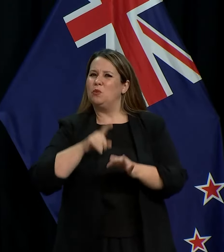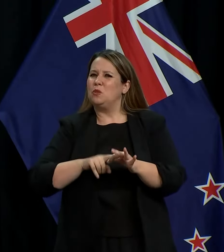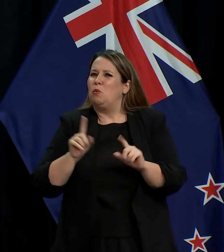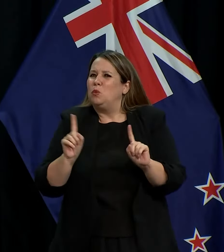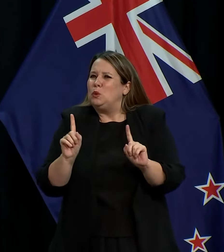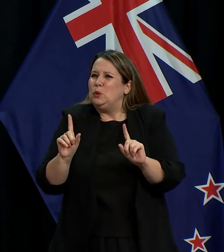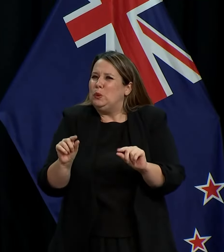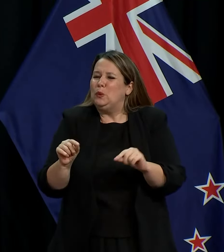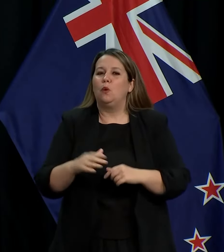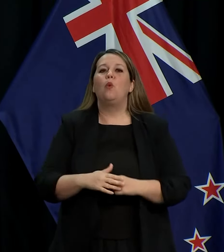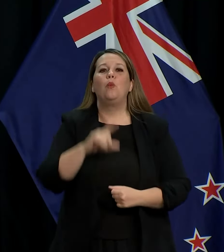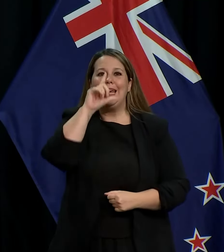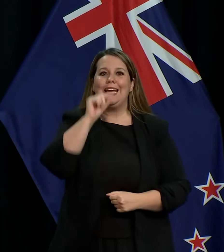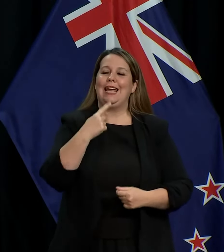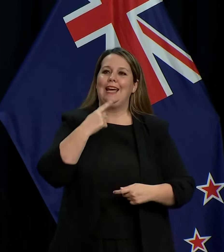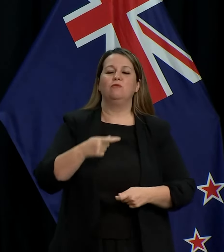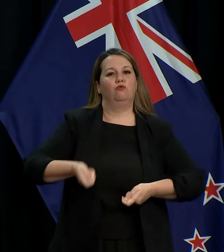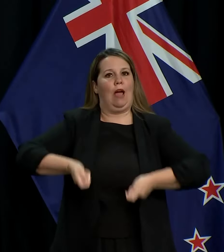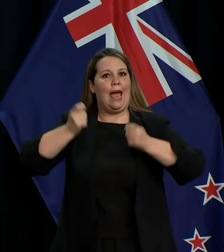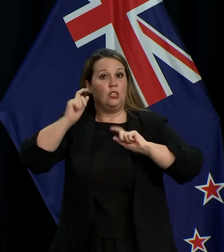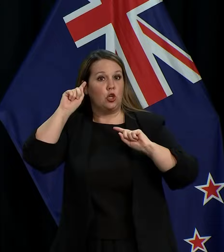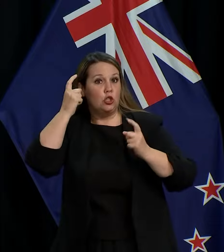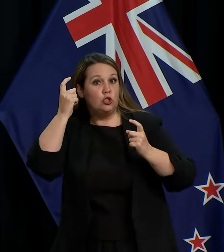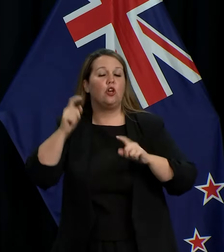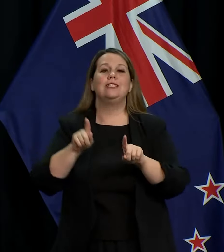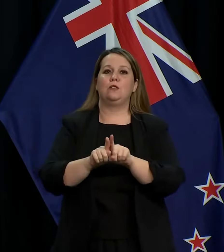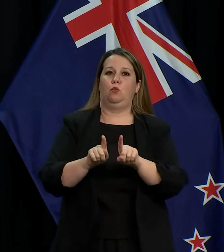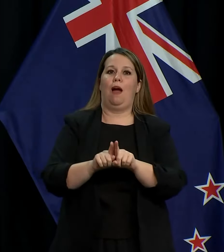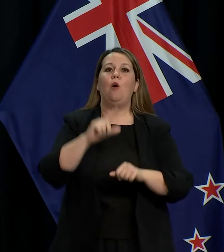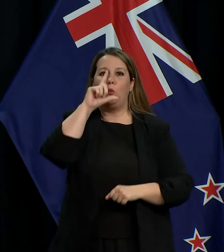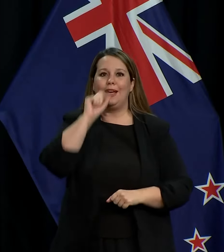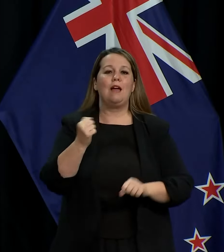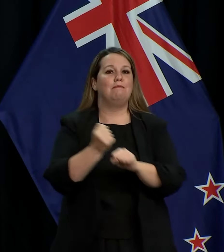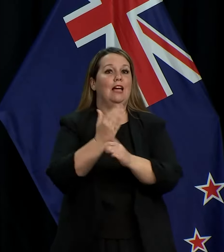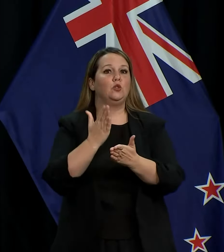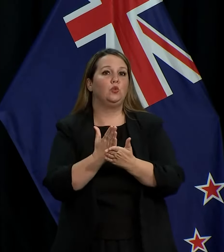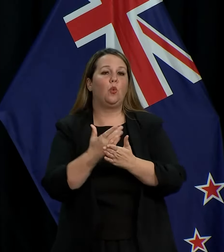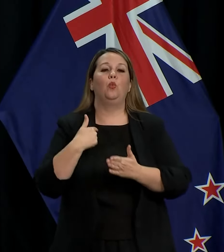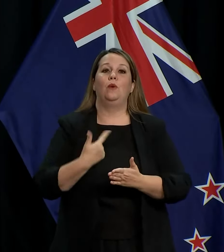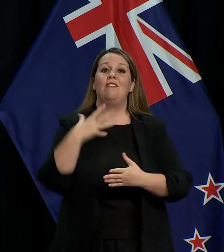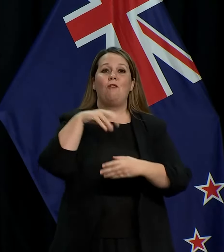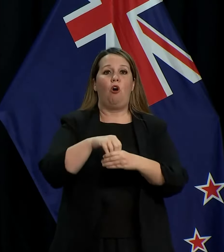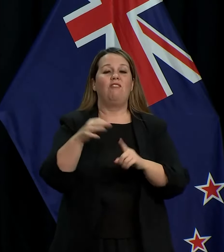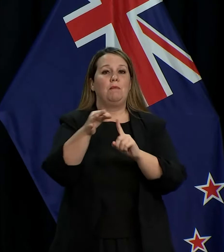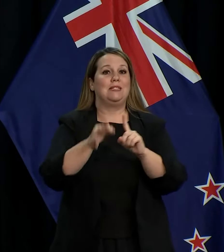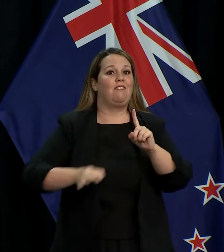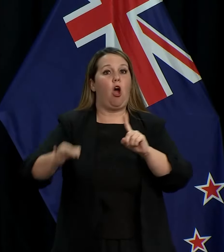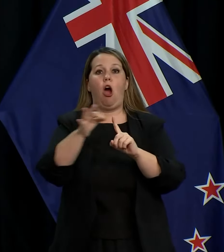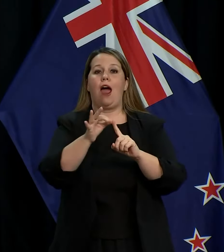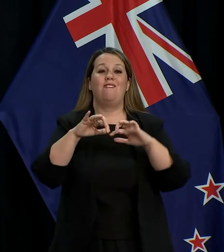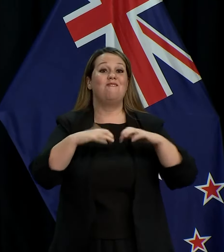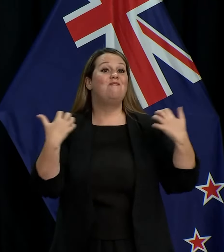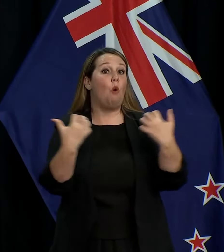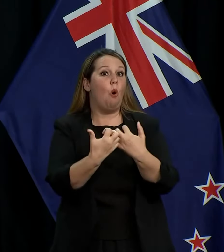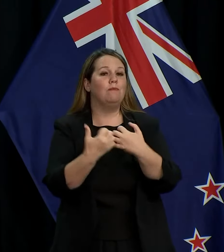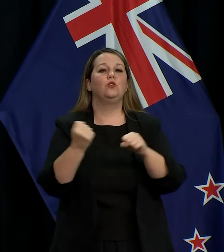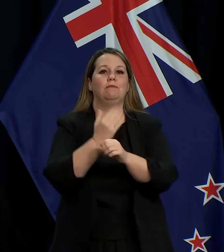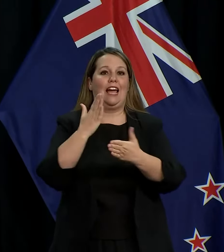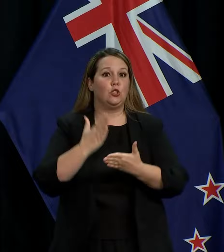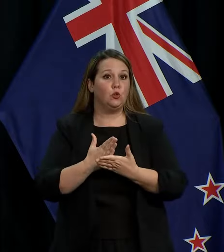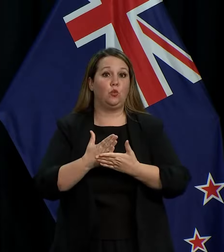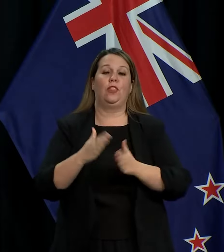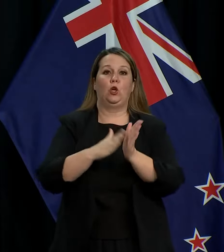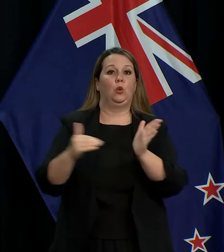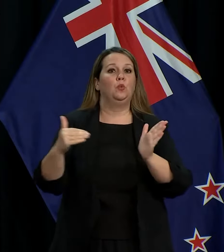we have. We can also work as a Pacific Island family through the Pacific Island Forum to raise the voice of all countries in the